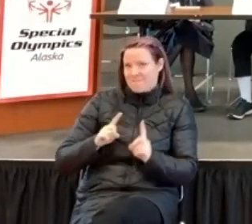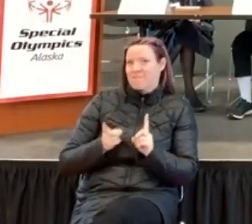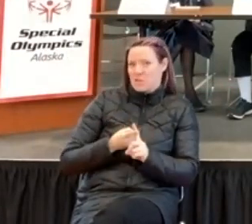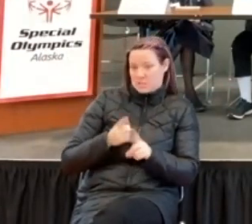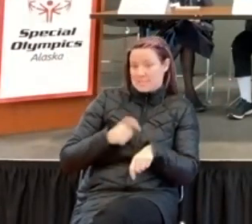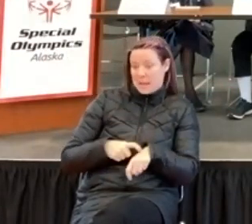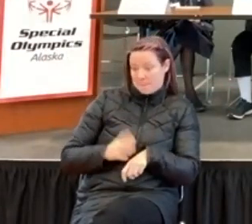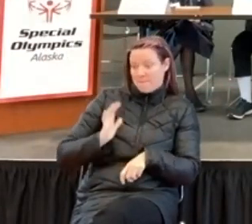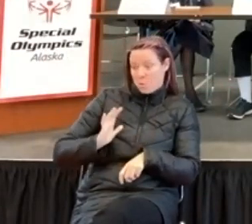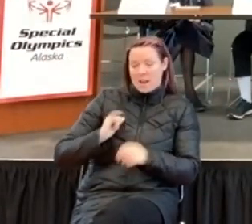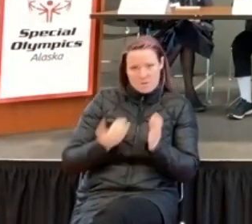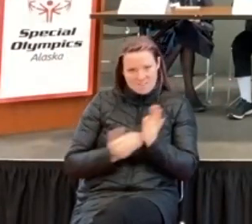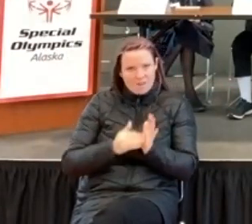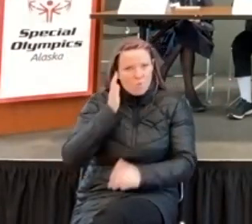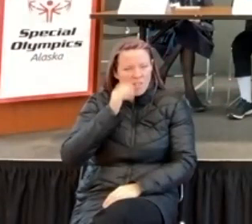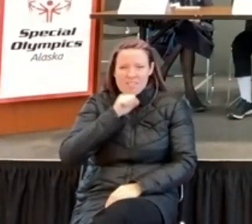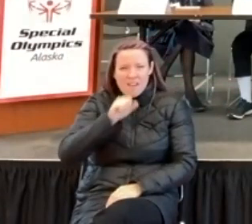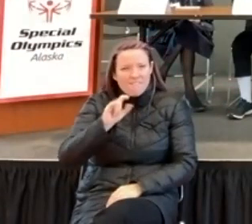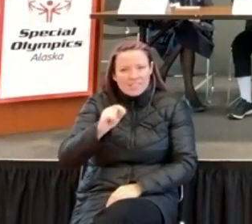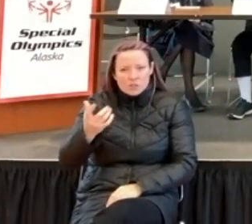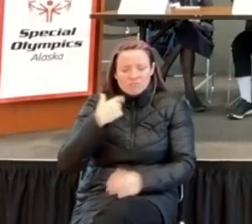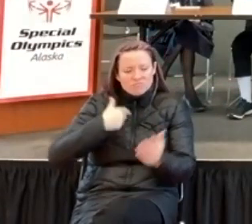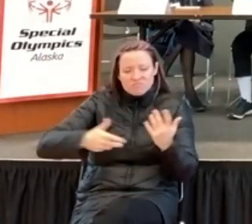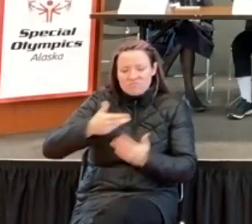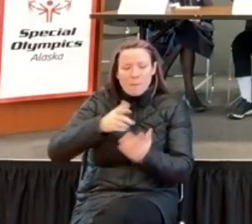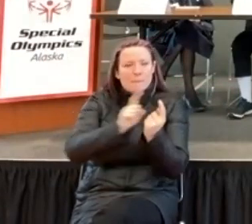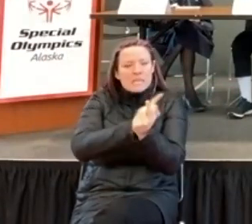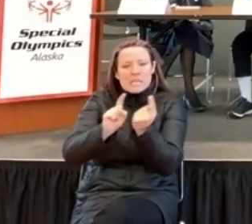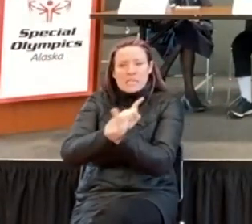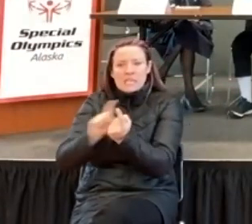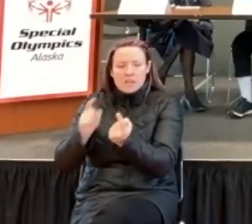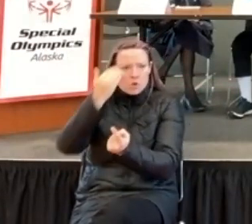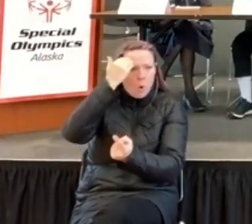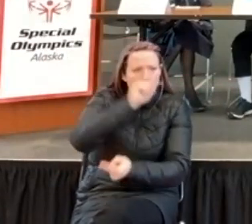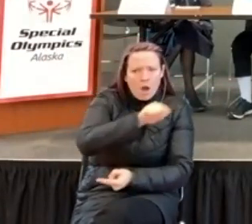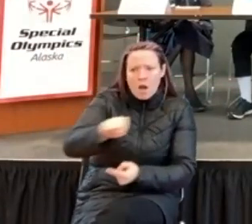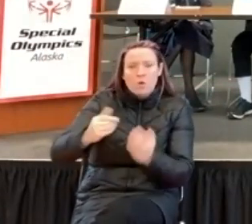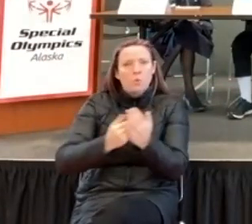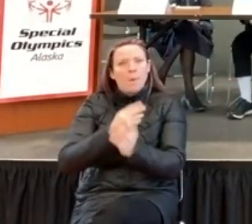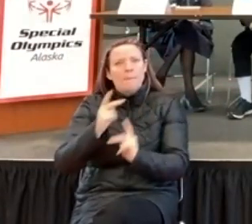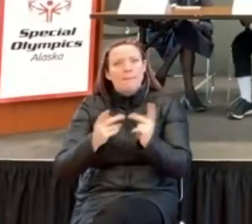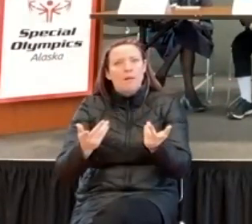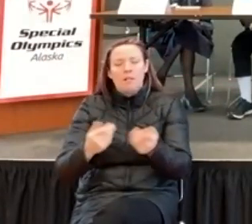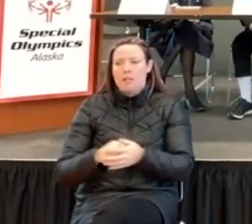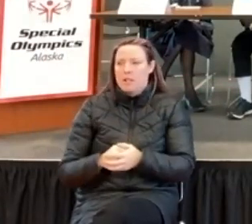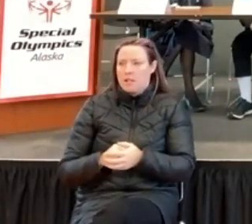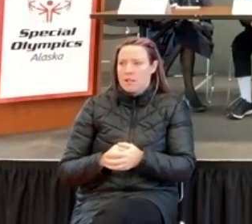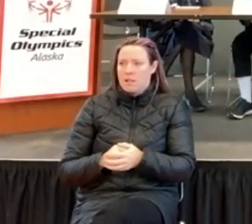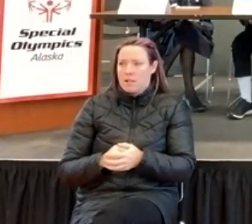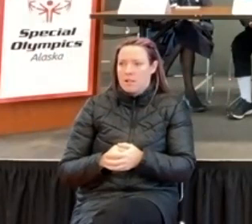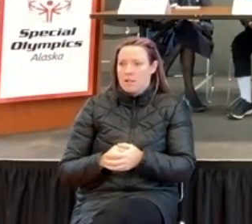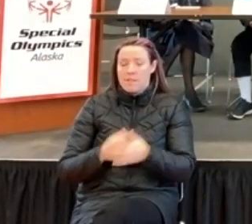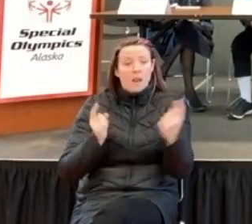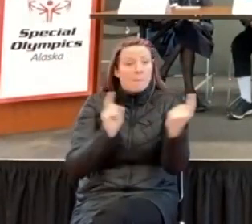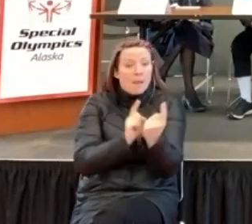and I love it. And it's another way to get to meet and know new people. Even if you only knew that person